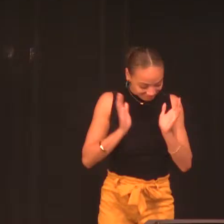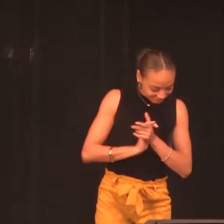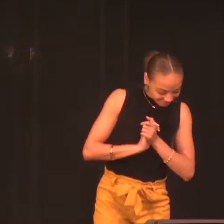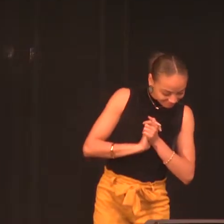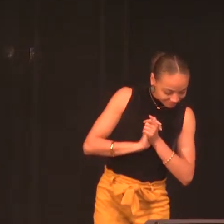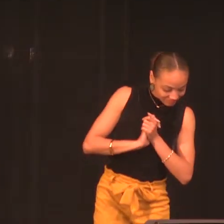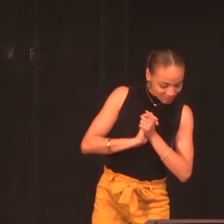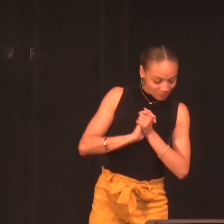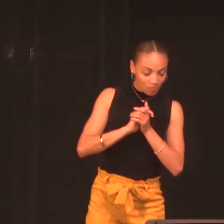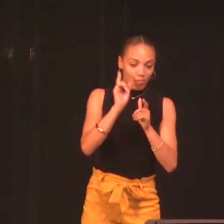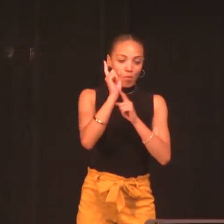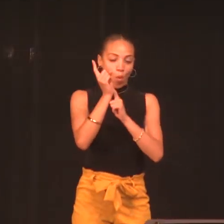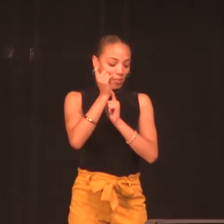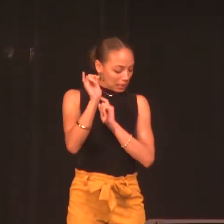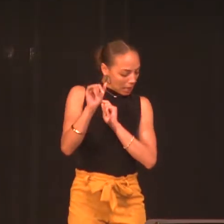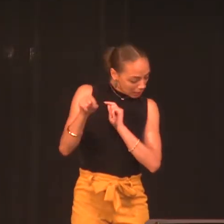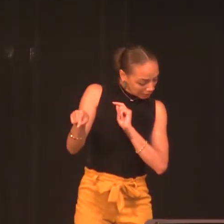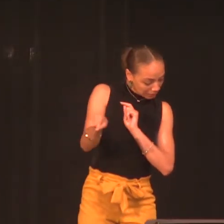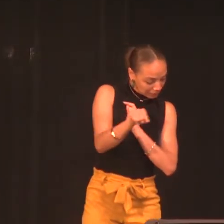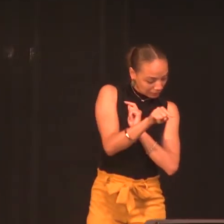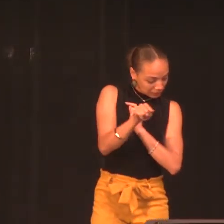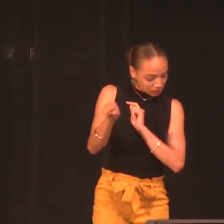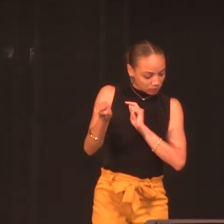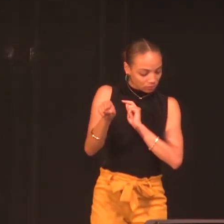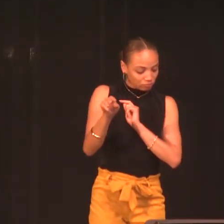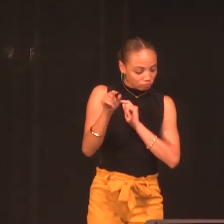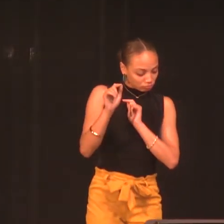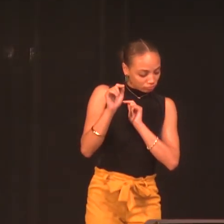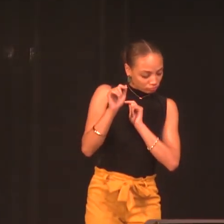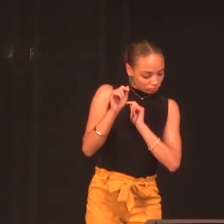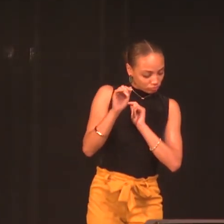to invest in, but maybe not always.